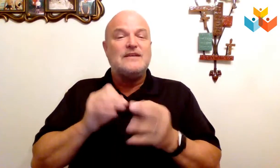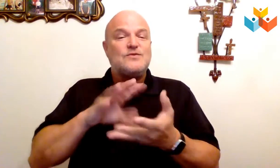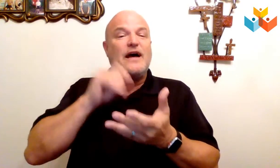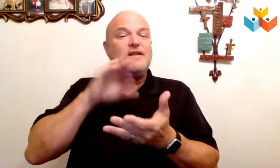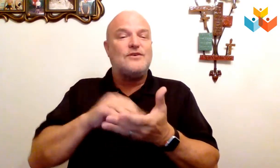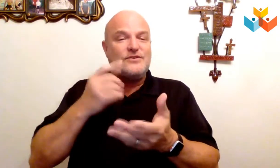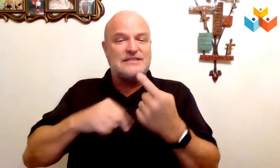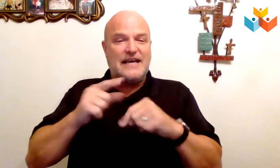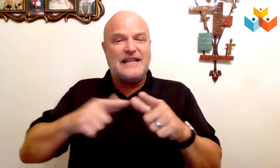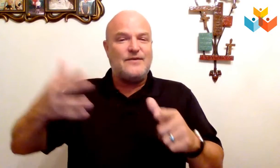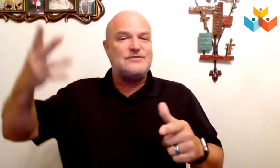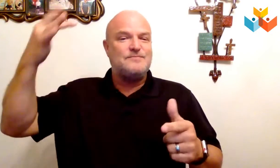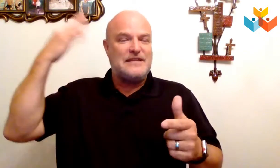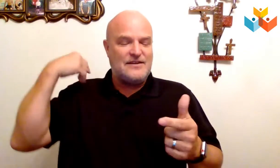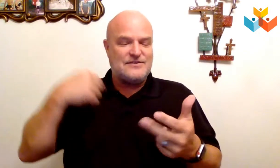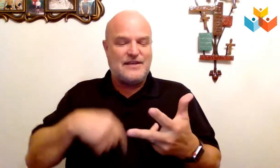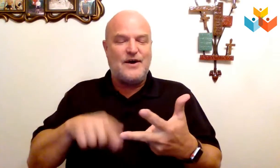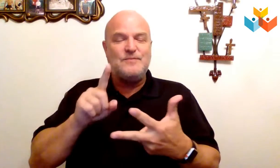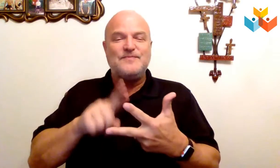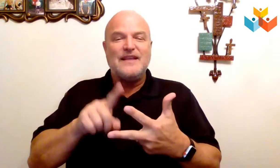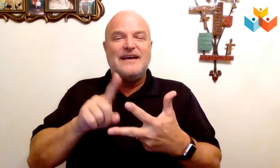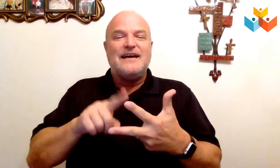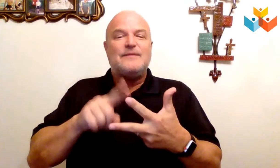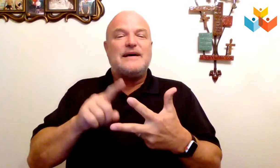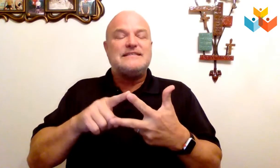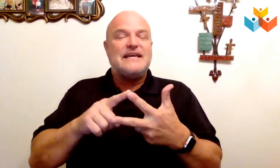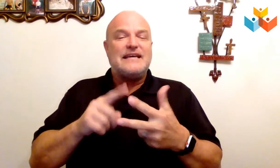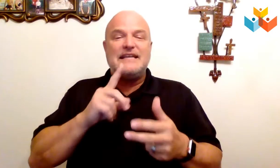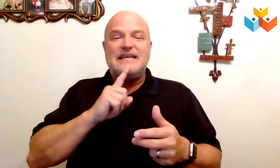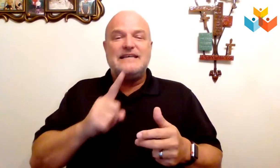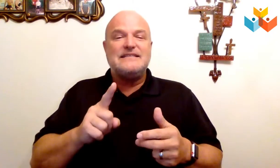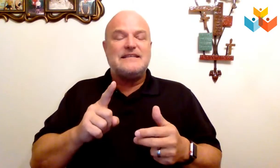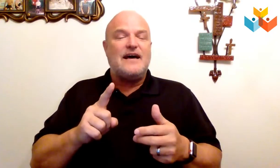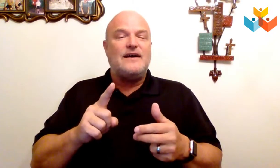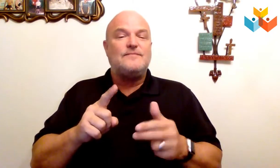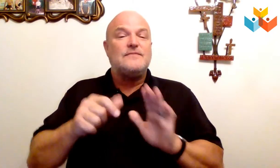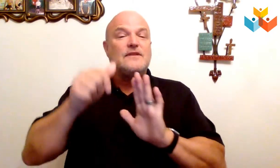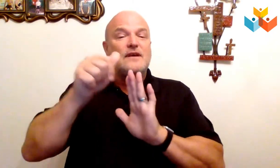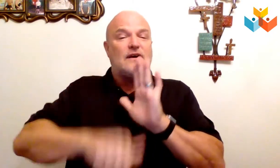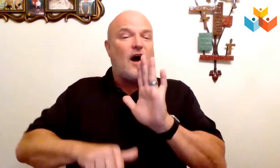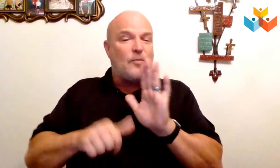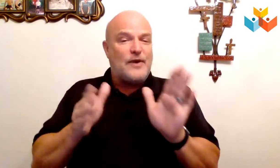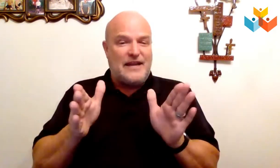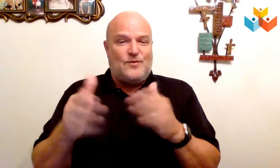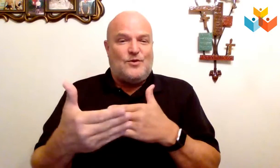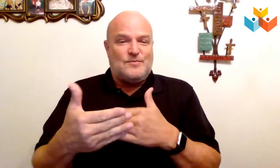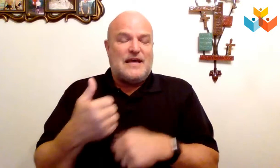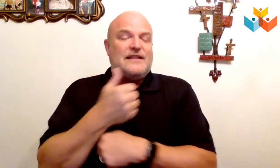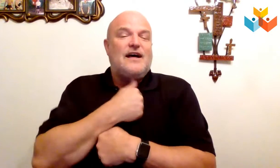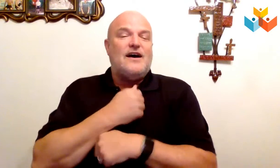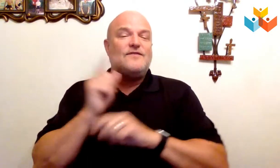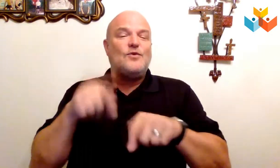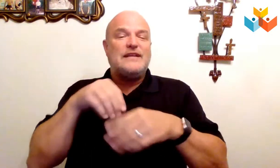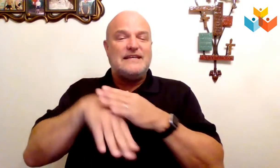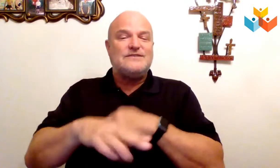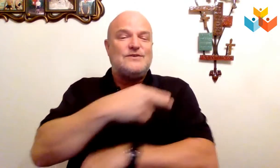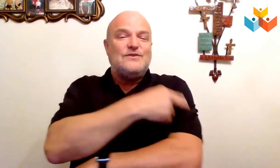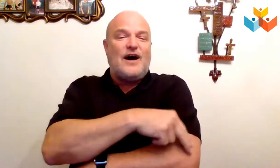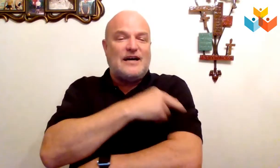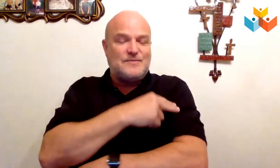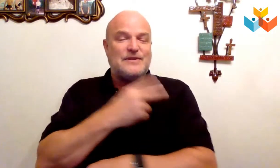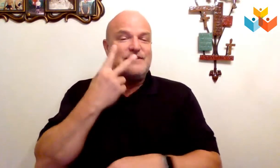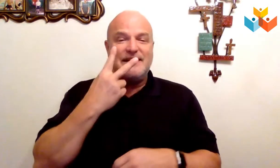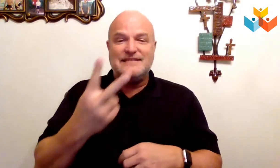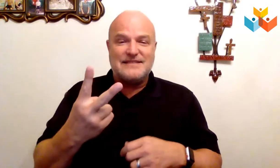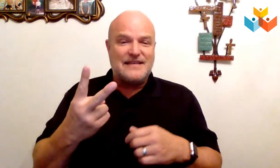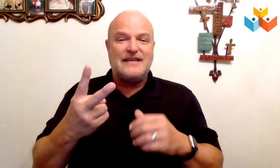favorite places to interpret. It's where I learned sign language many years ago. And my second is operating rooms. I